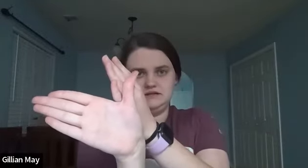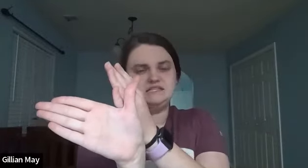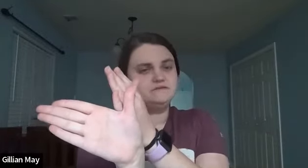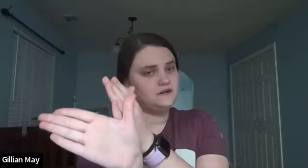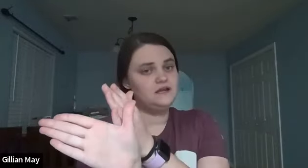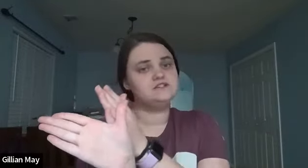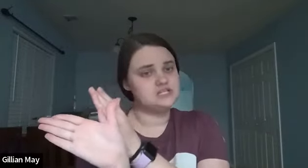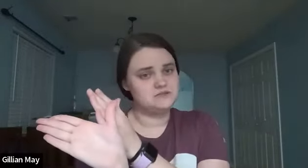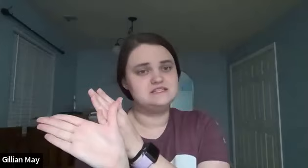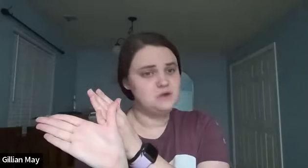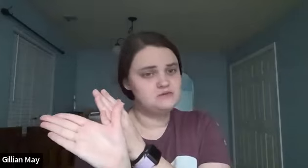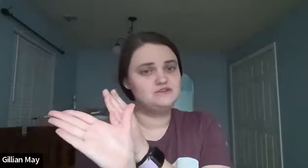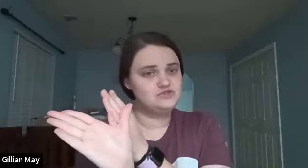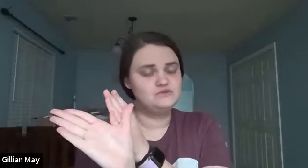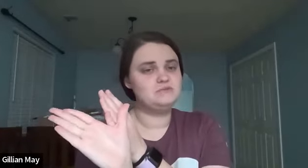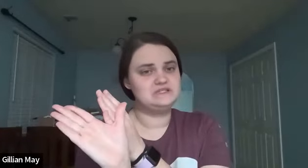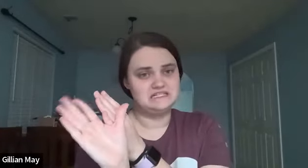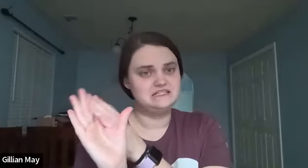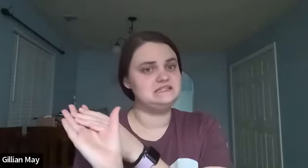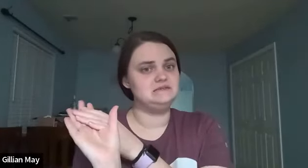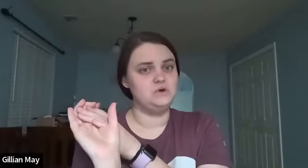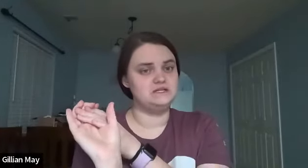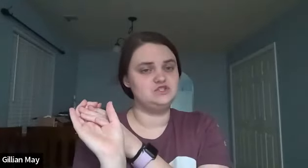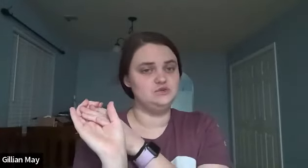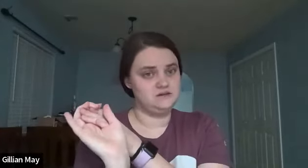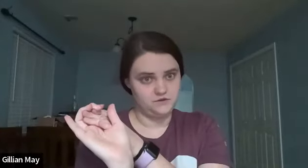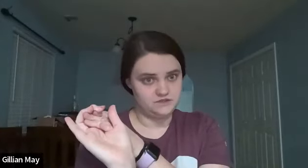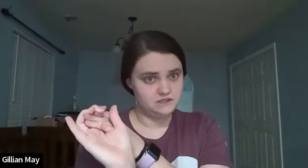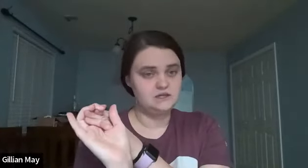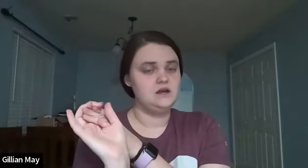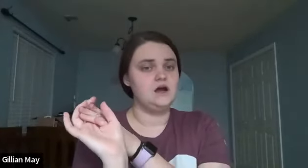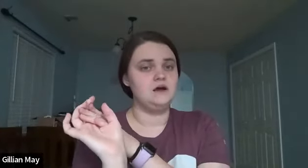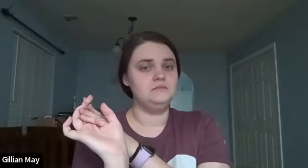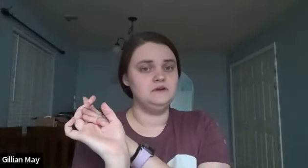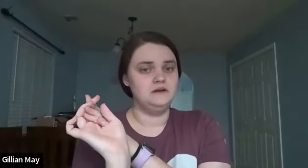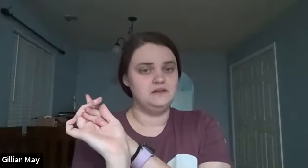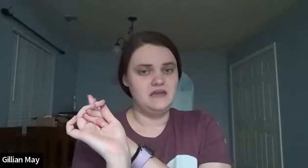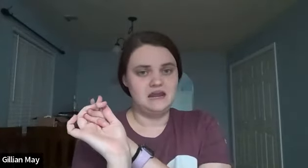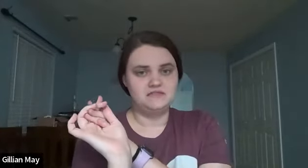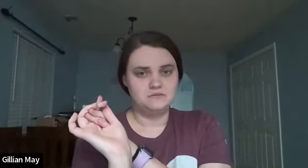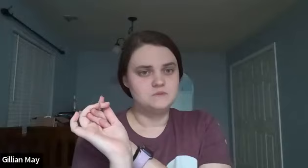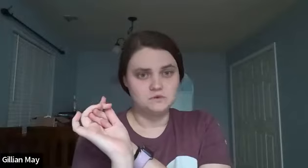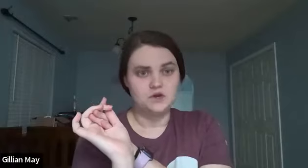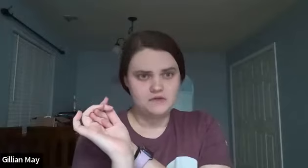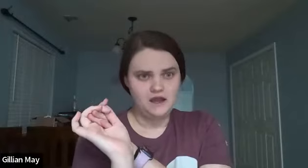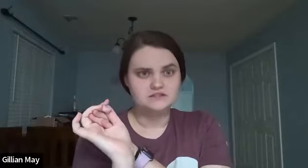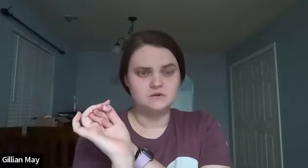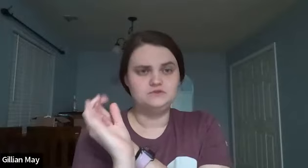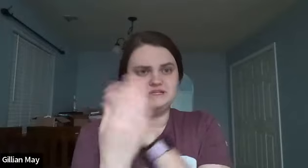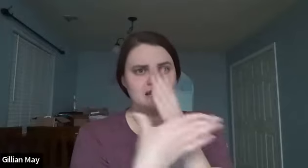It's a very, trust me, this is probably, those two are the most easy ones to get confusing. And I think most people know that. So if you did